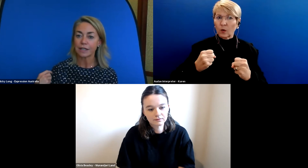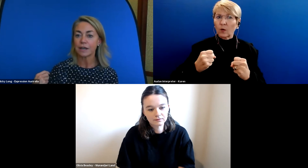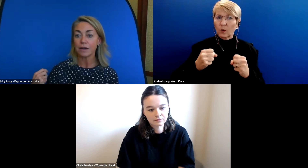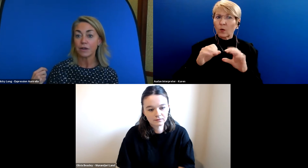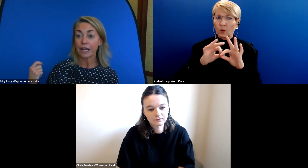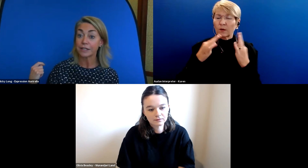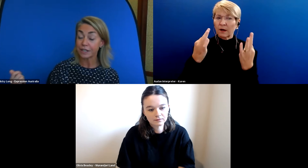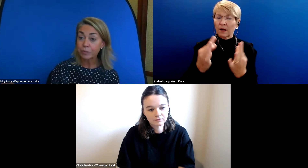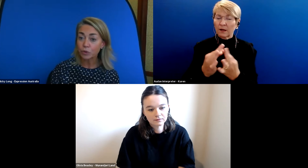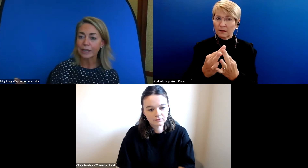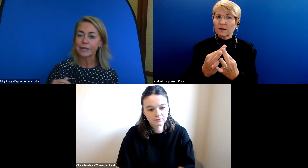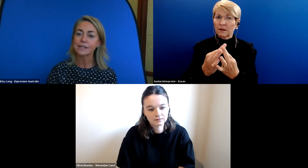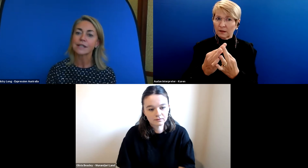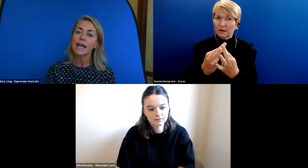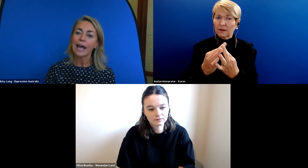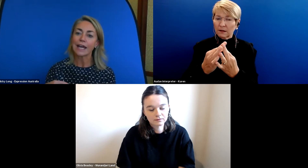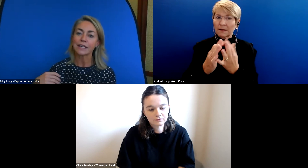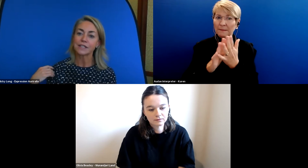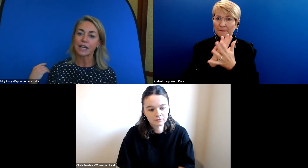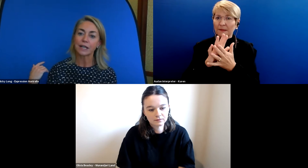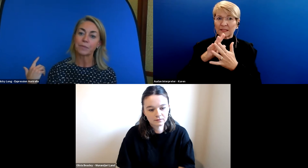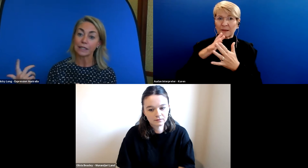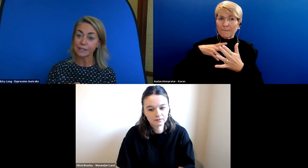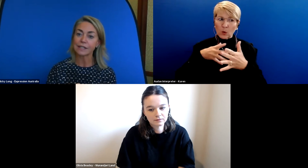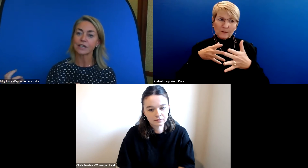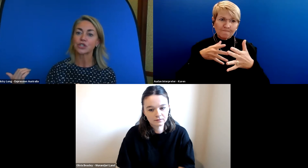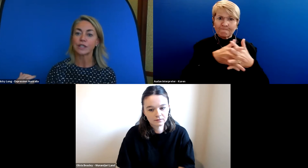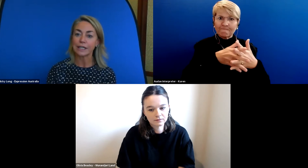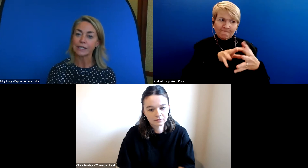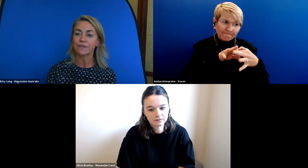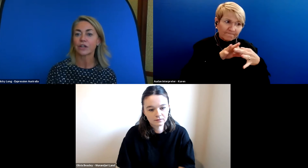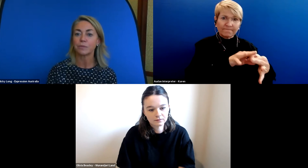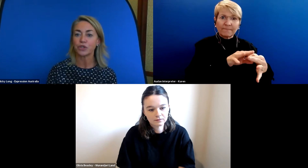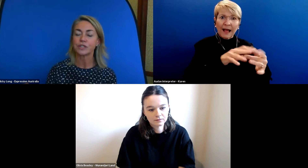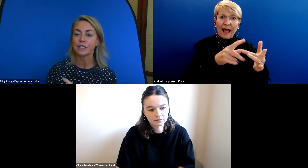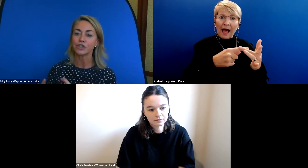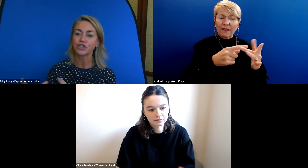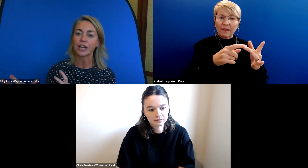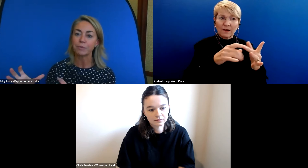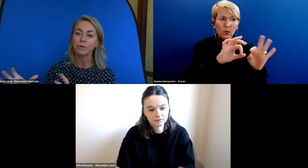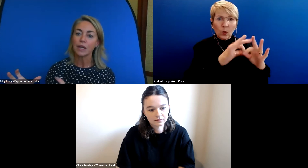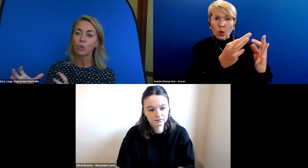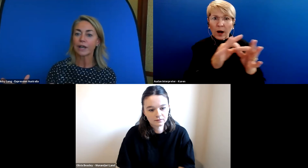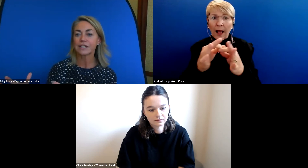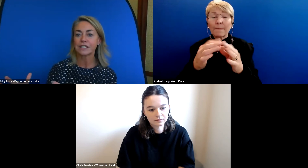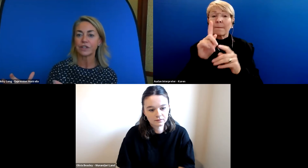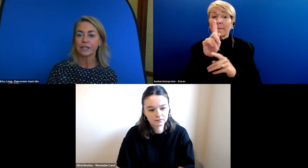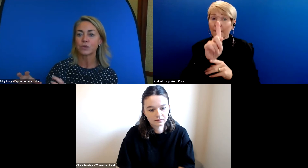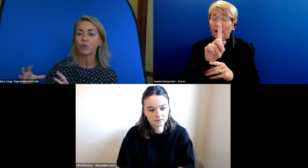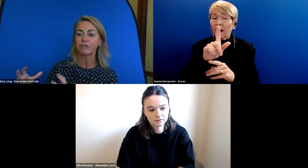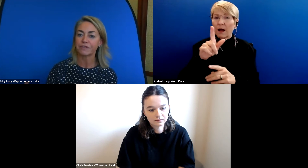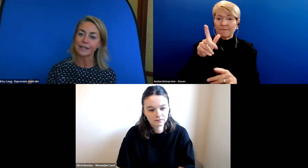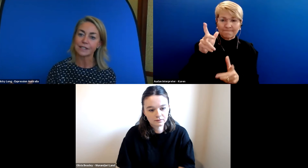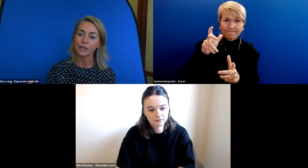engaged in deeper ways and listening to the needs of our community to shape what